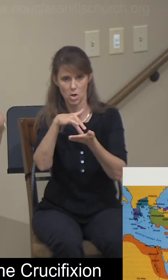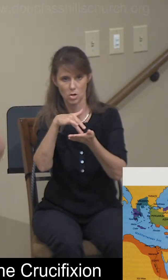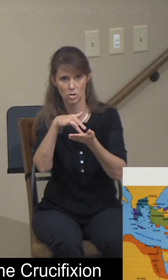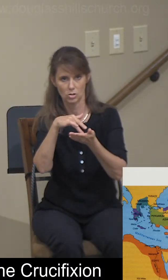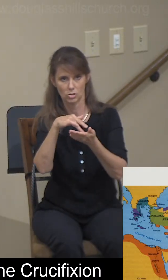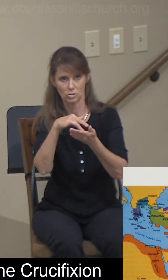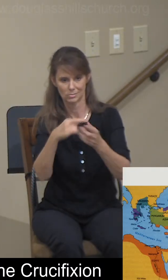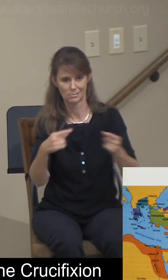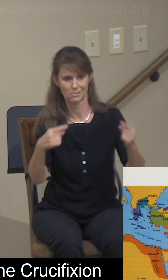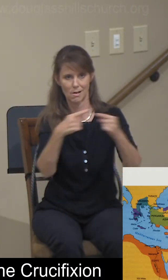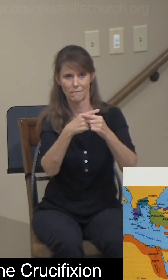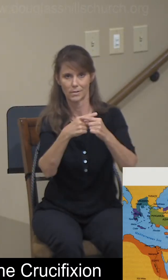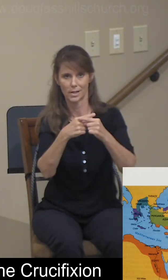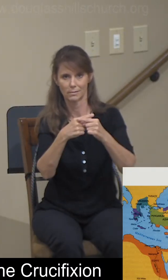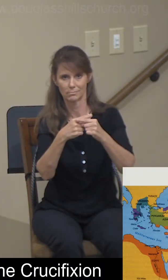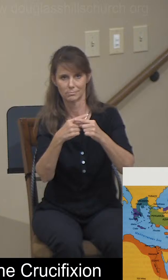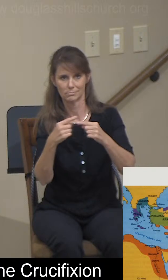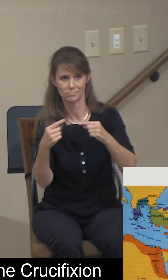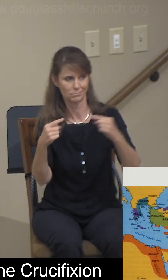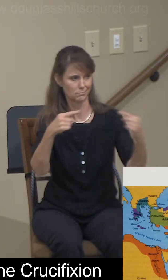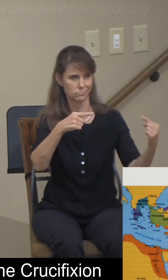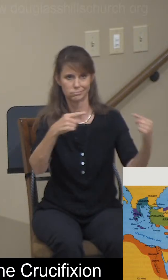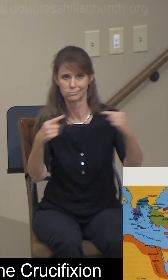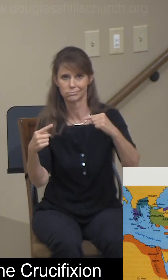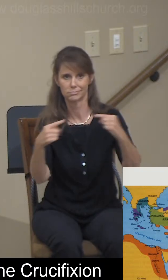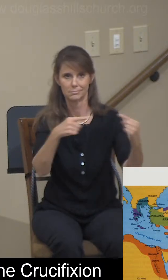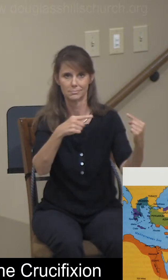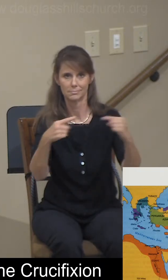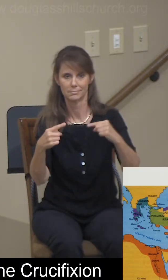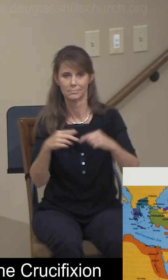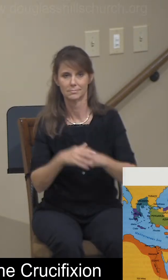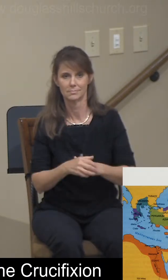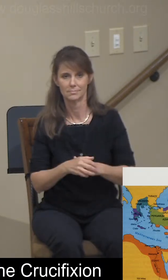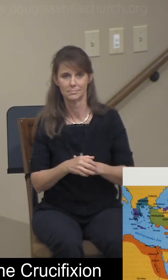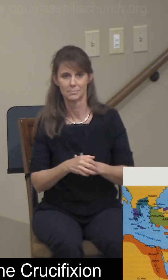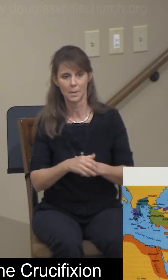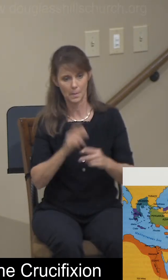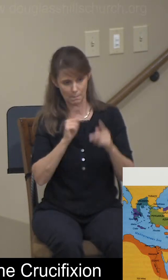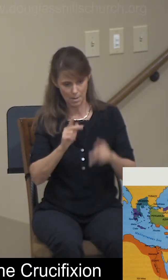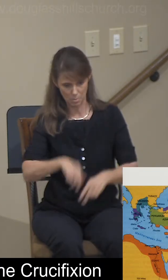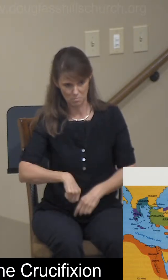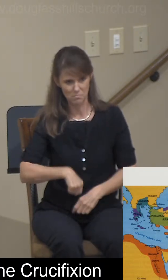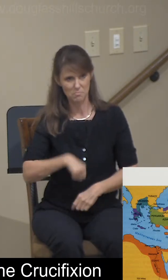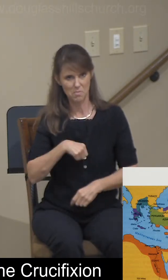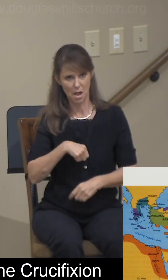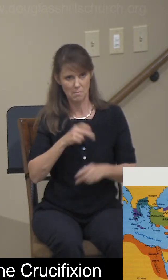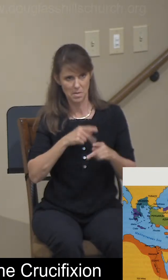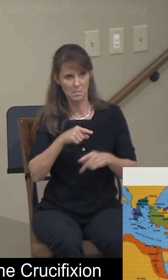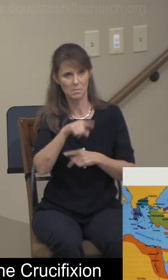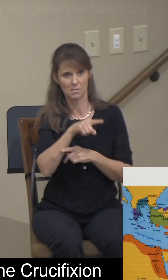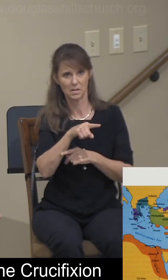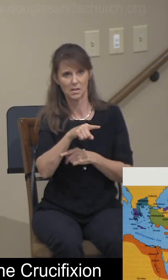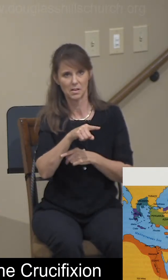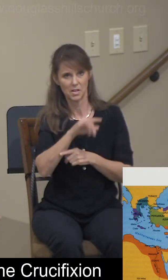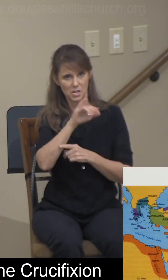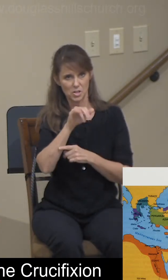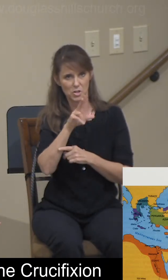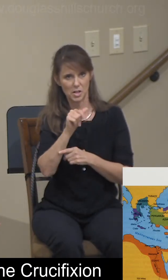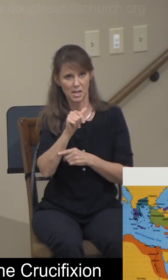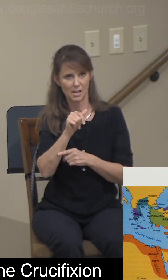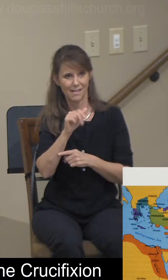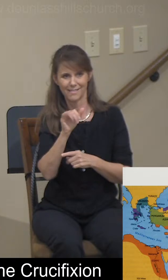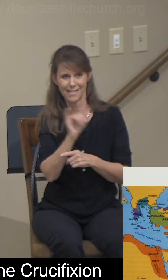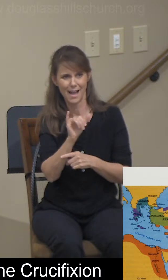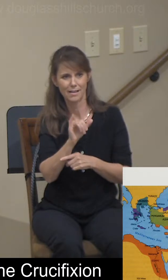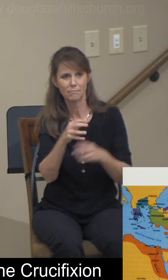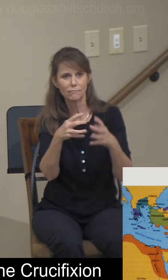but not deeply rooted in the region. A prideful people are treated as a political football, making them eager for